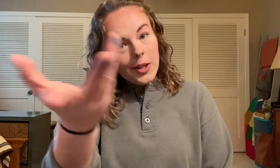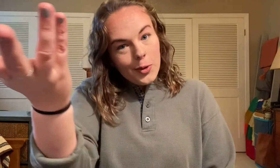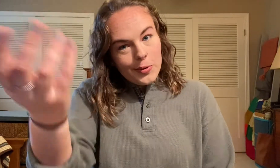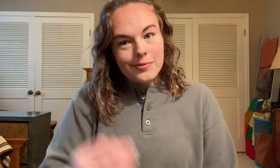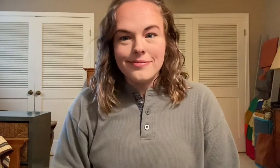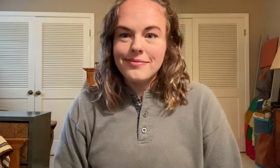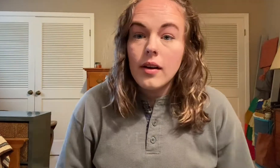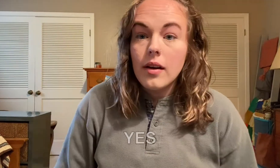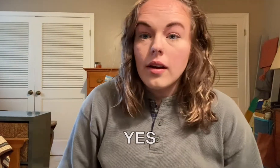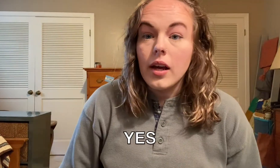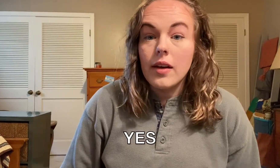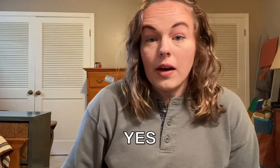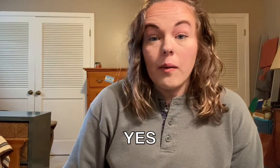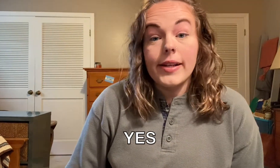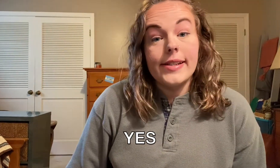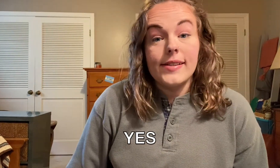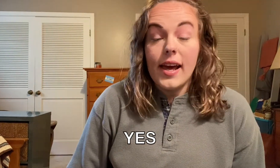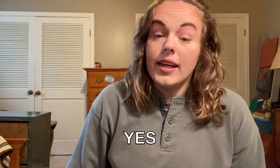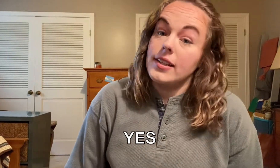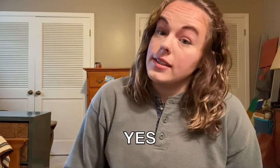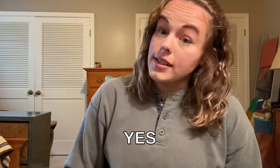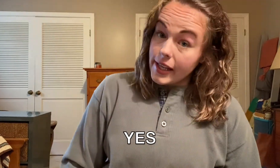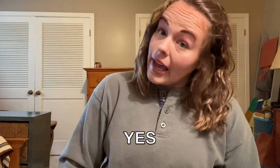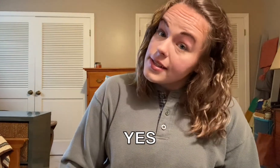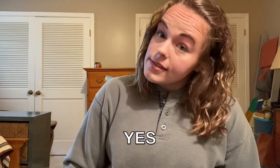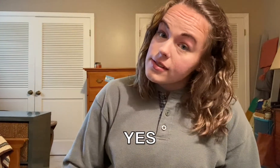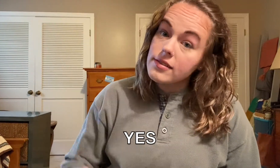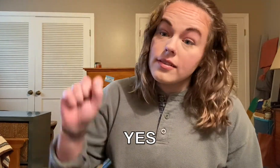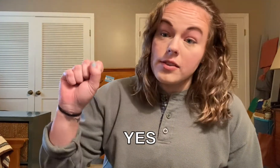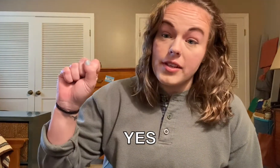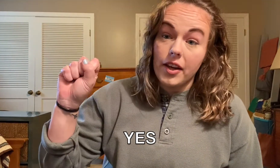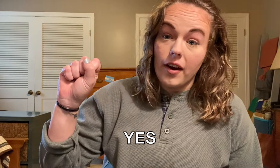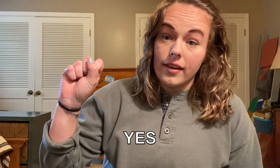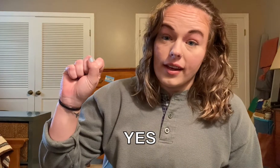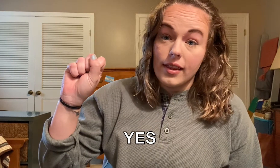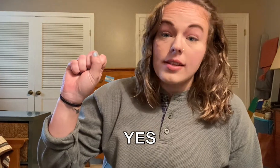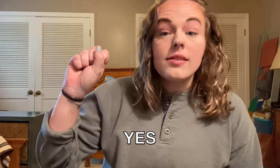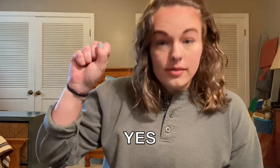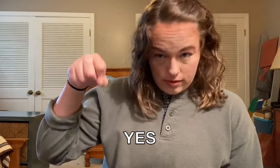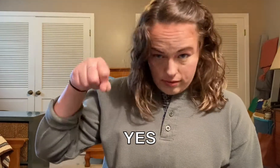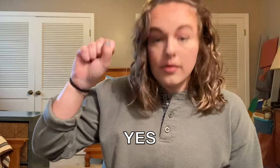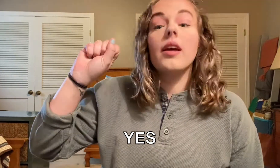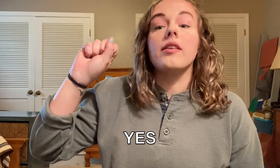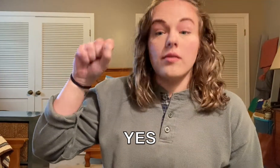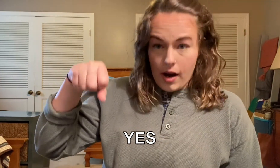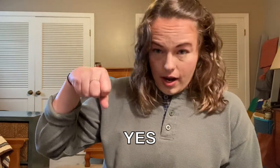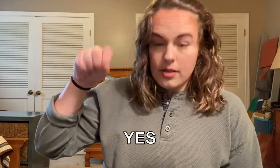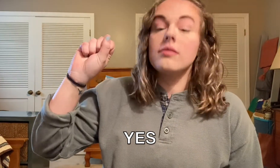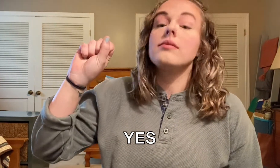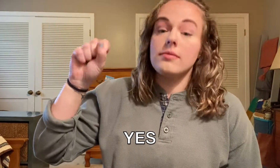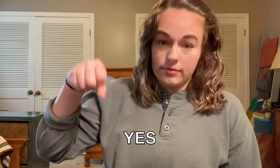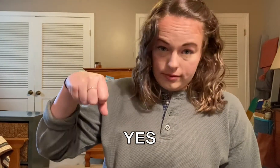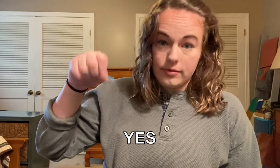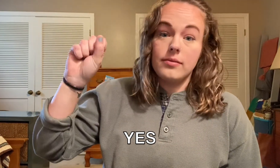you. If I wanted to say yes, you take your hand like this and you nod,